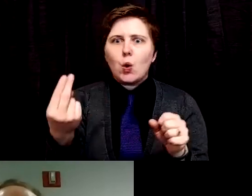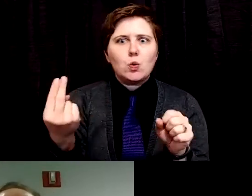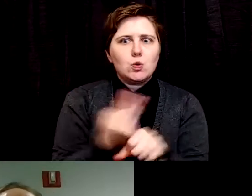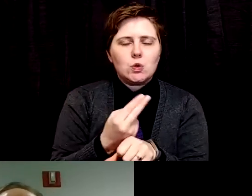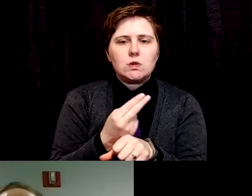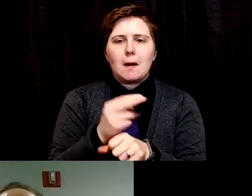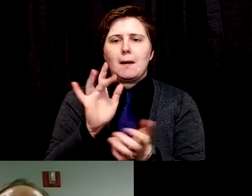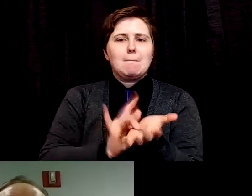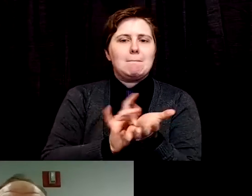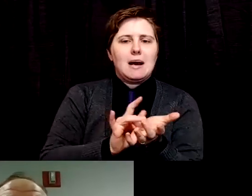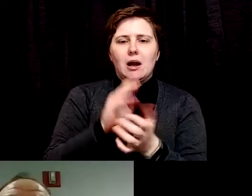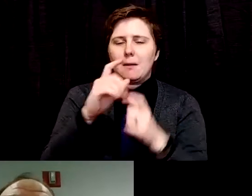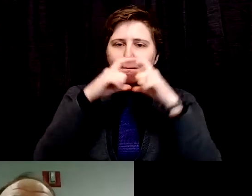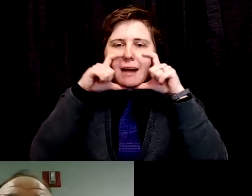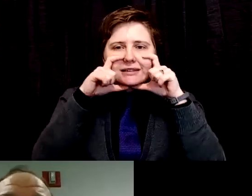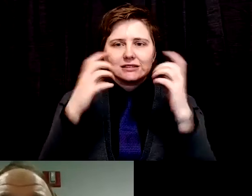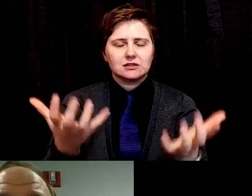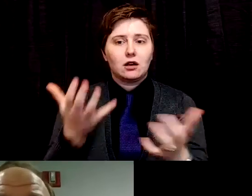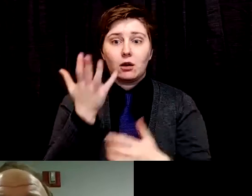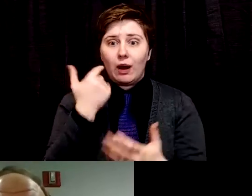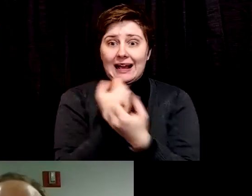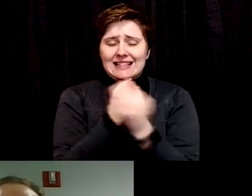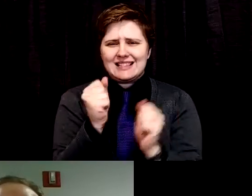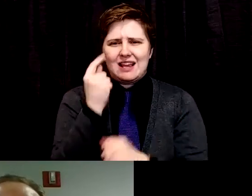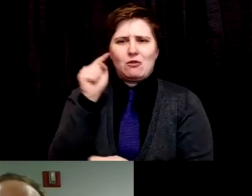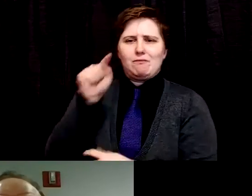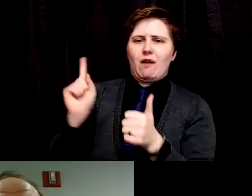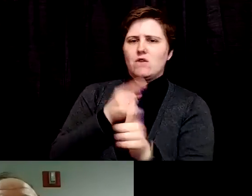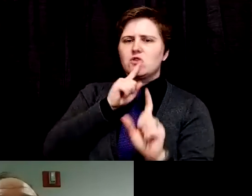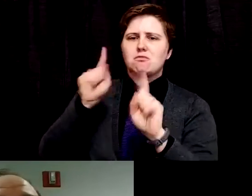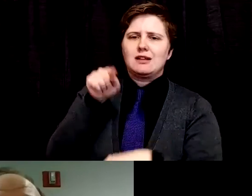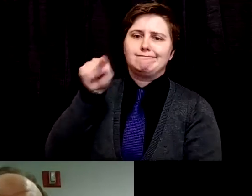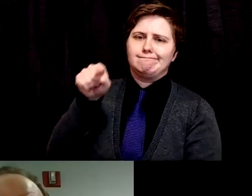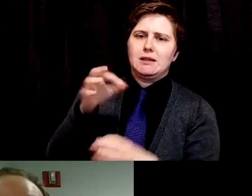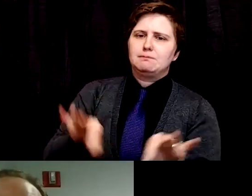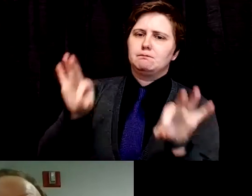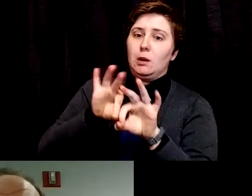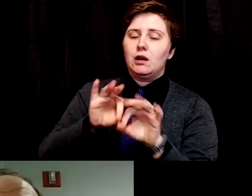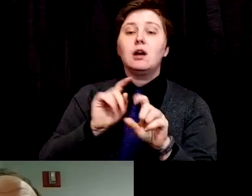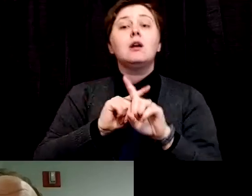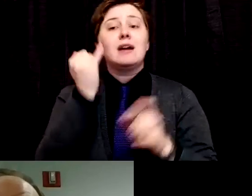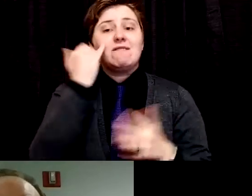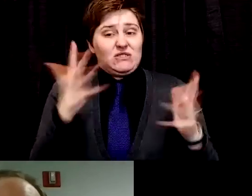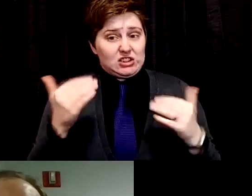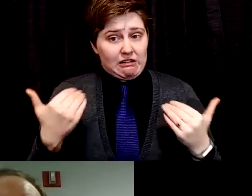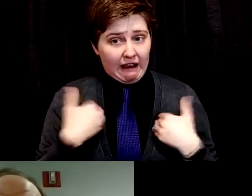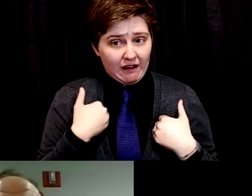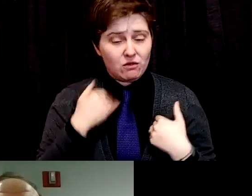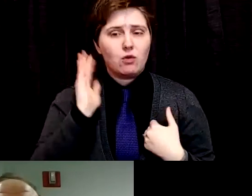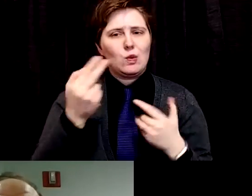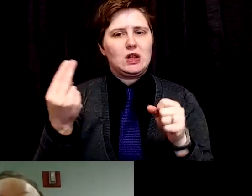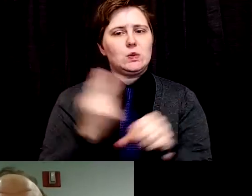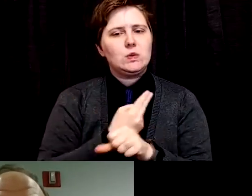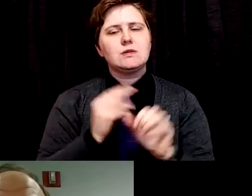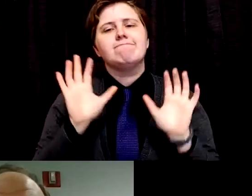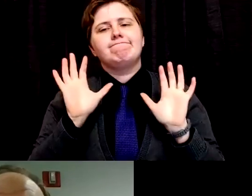Again, maybe these are face coverings, because again, we want to save those masks for those first responders. But again, if you have them and you're going to use them,